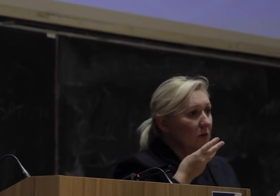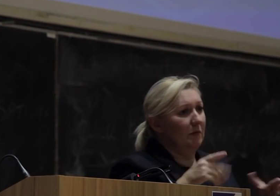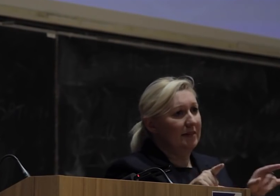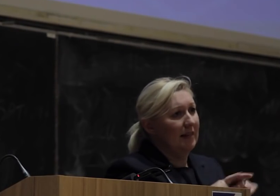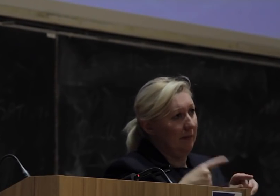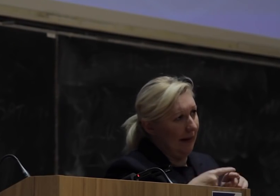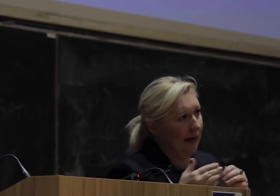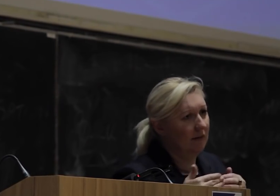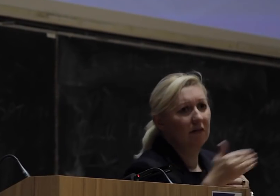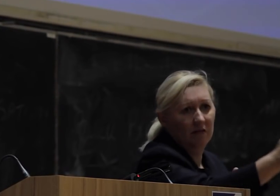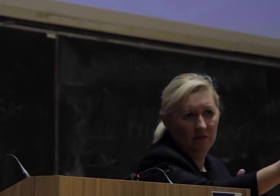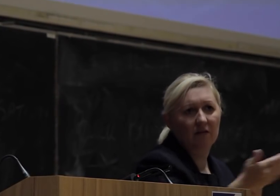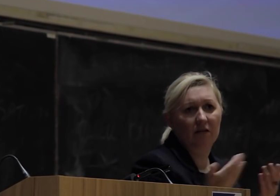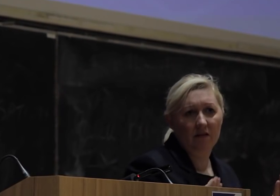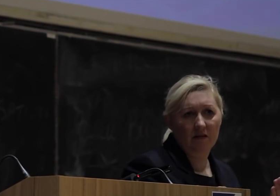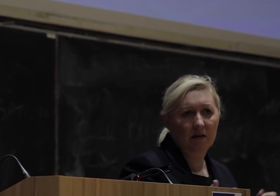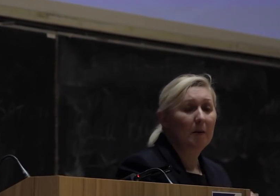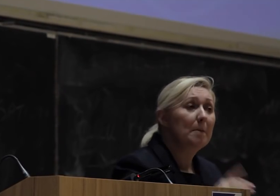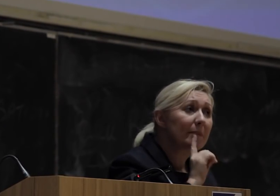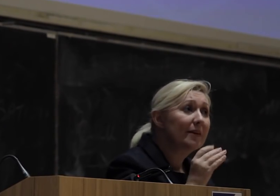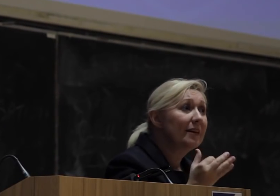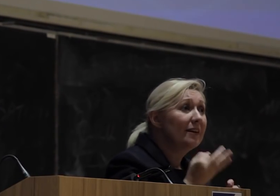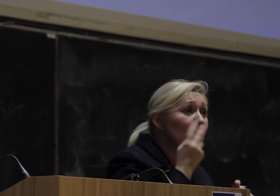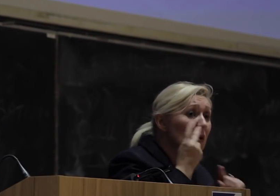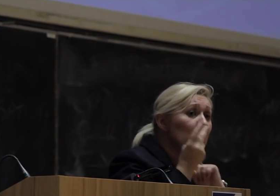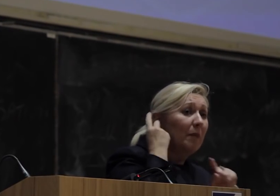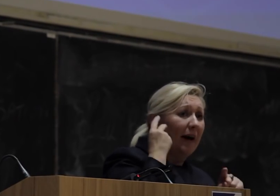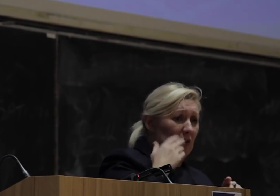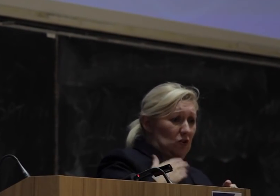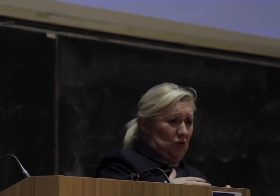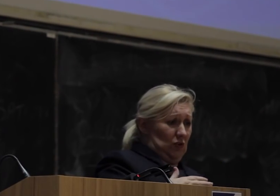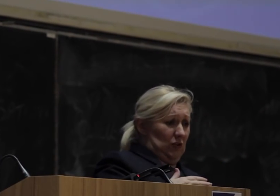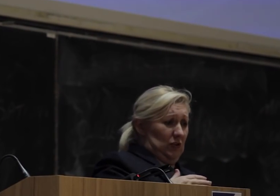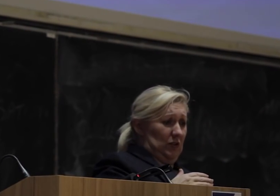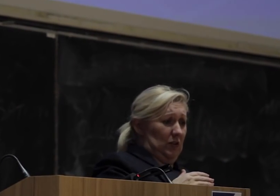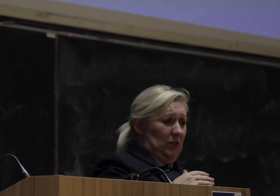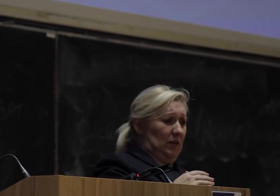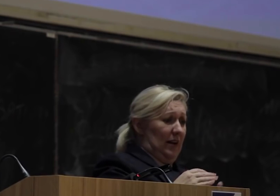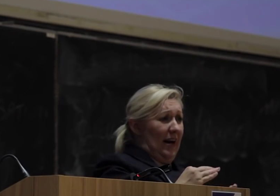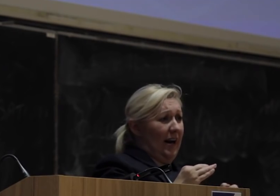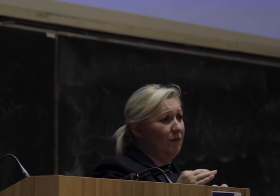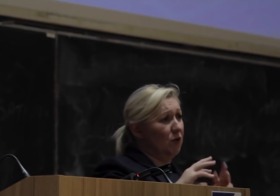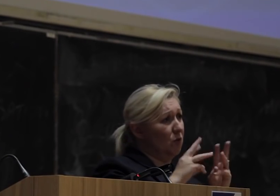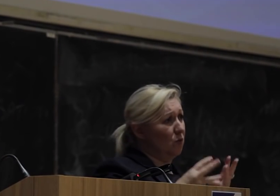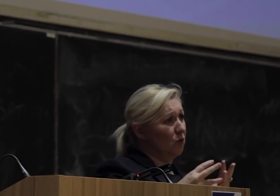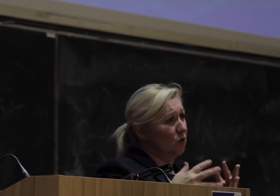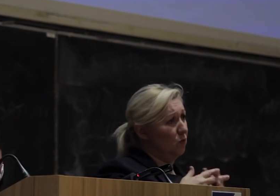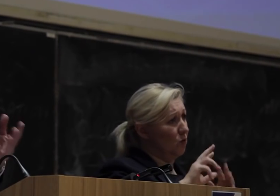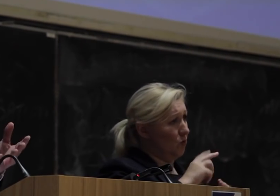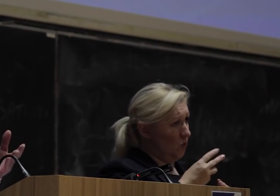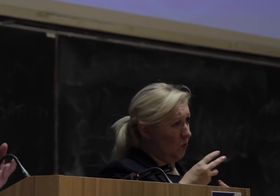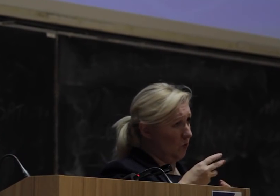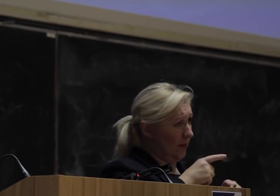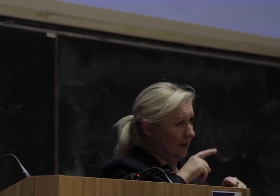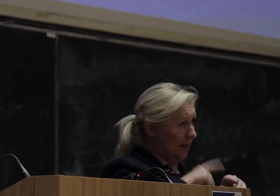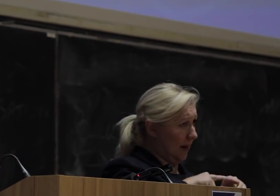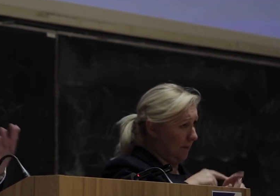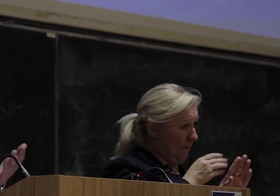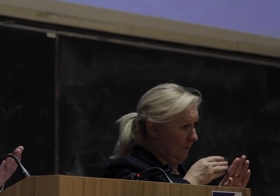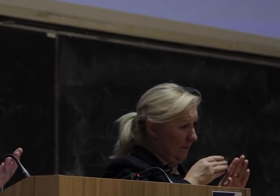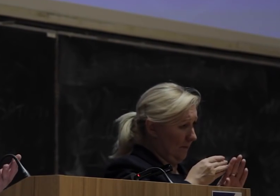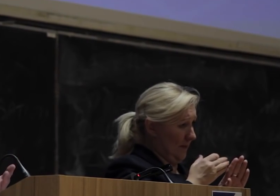after the Second World War are the part that is different in the total history of universities, and that we're returning to